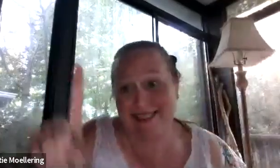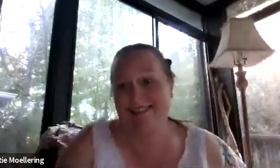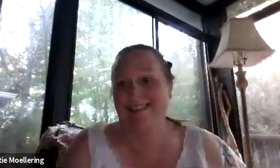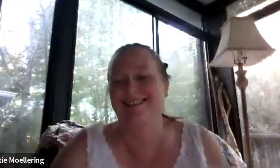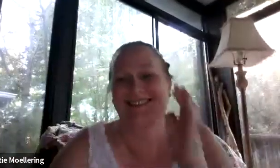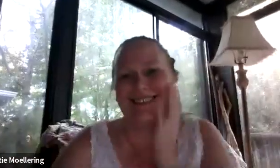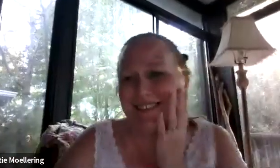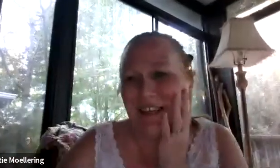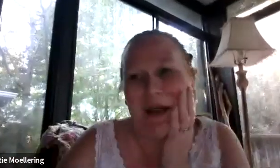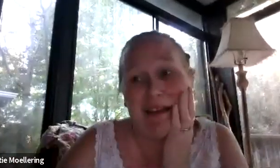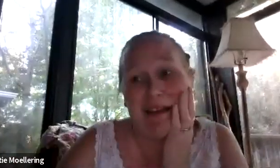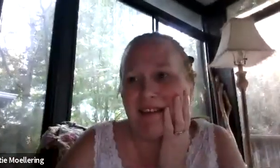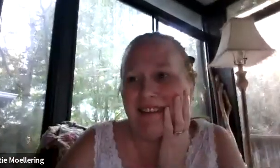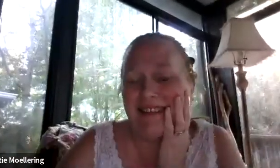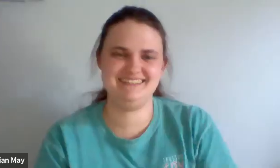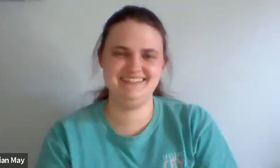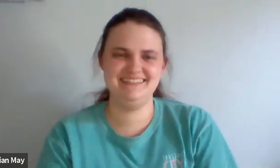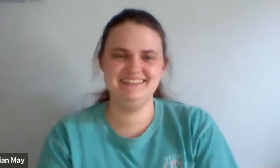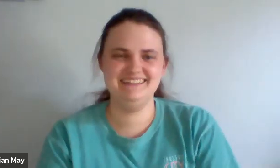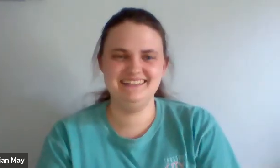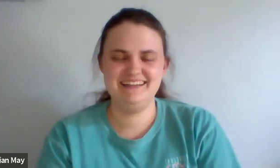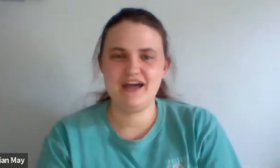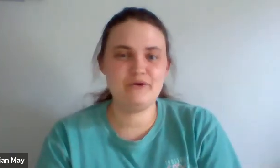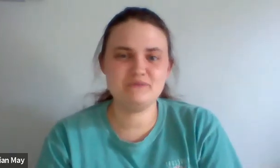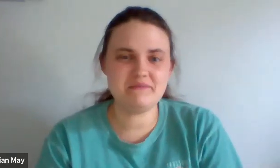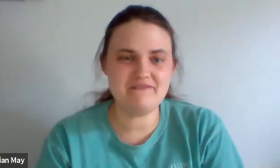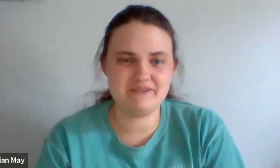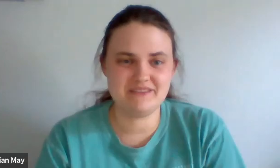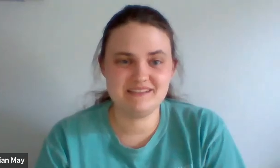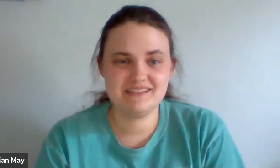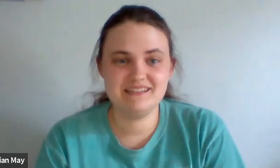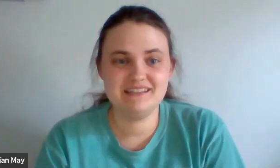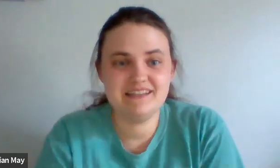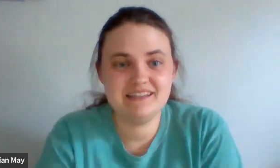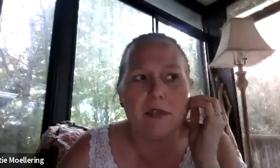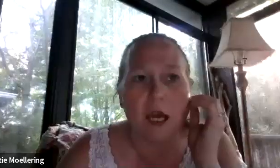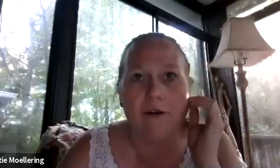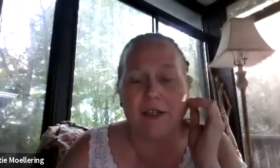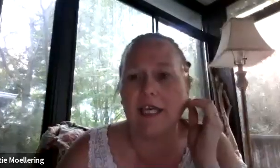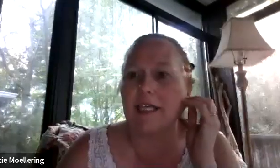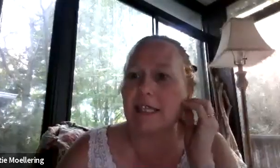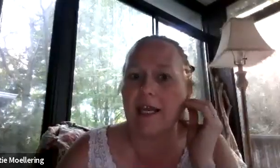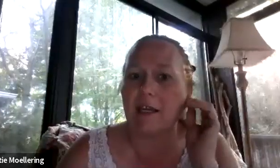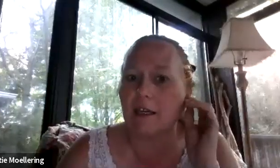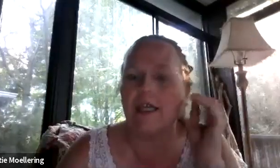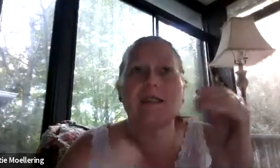a purpose. Yes. So I like that. What do you do? How do you tell your kids